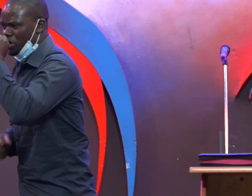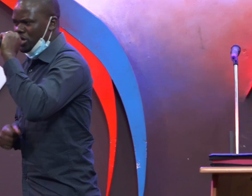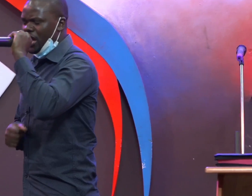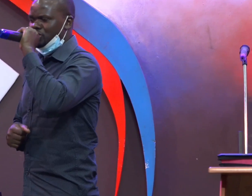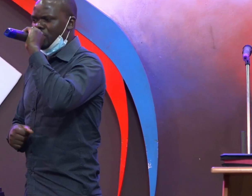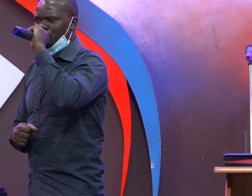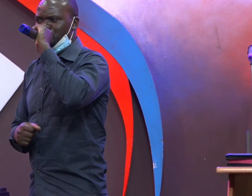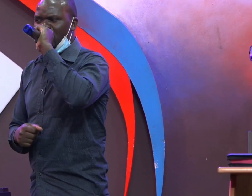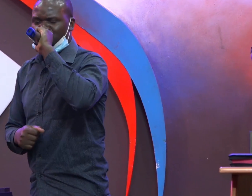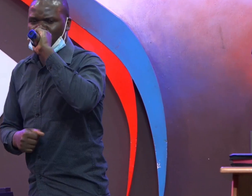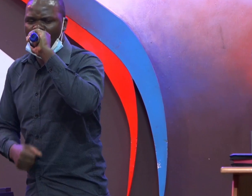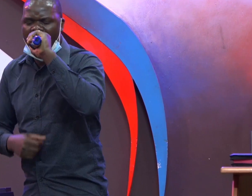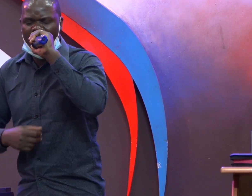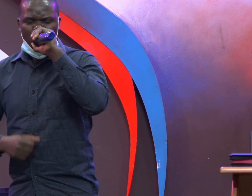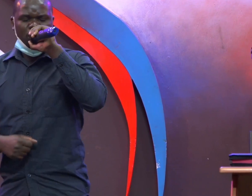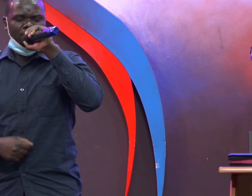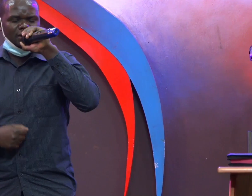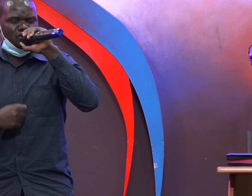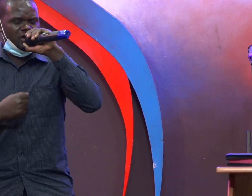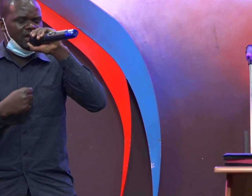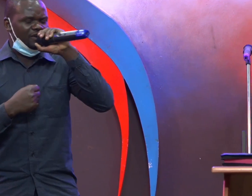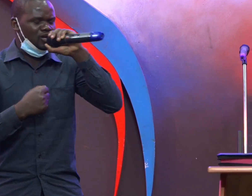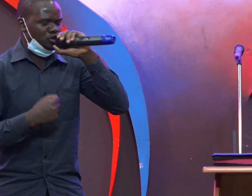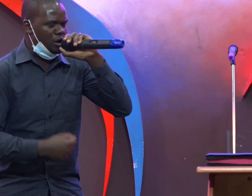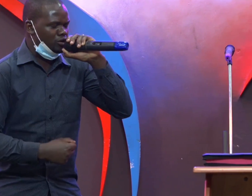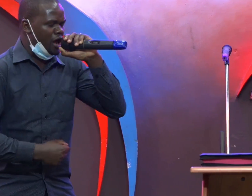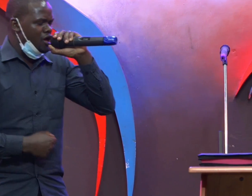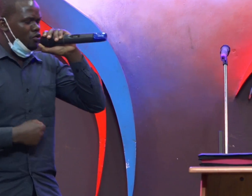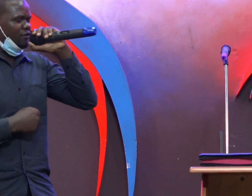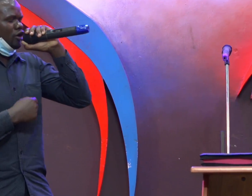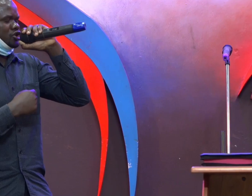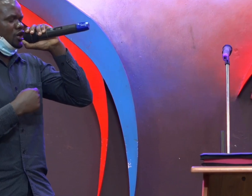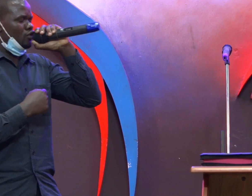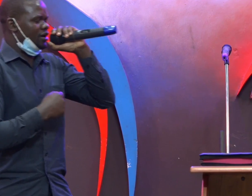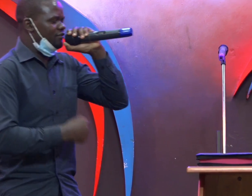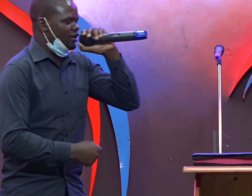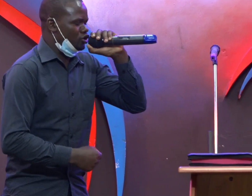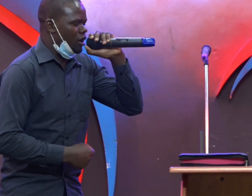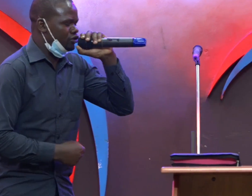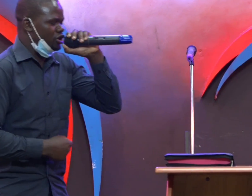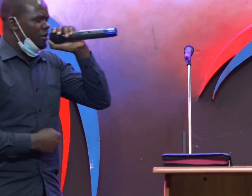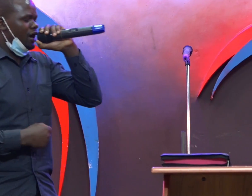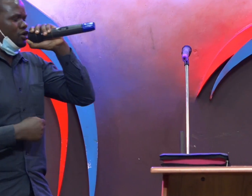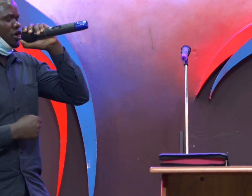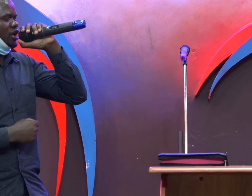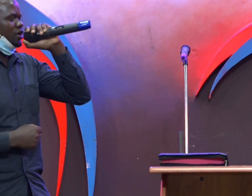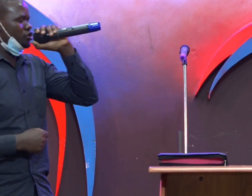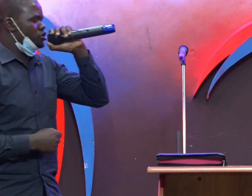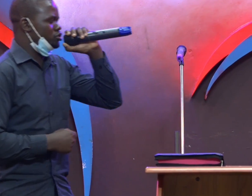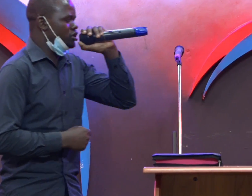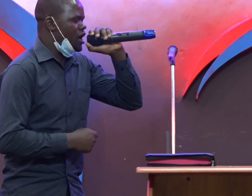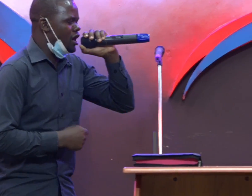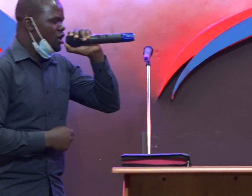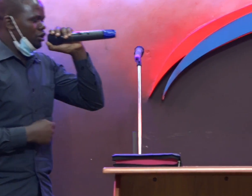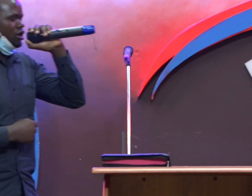inner being. That is the reason as to why we have been loosened, heavenly King of glory. We have lost the track, heavenly King of kings. But we return to